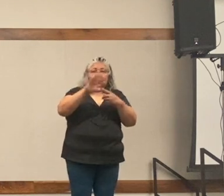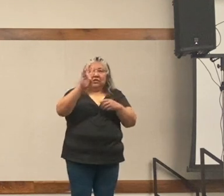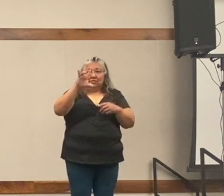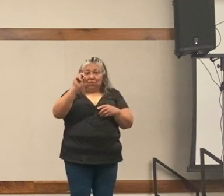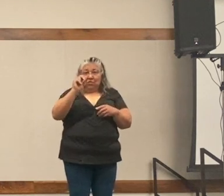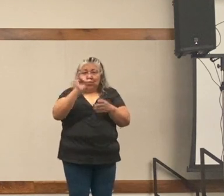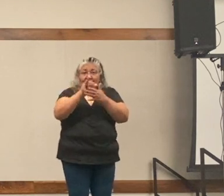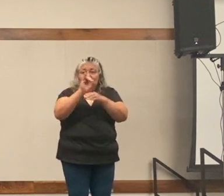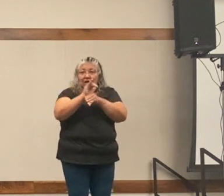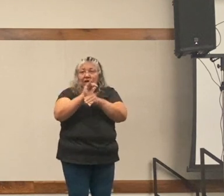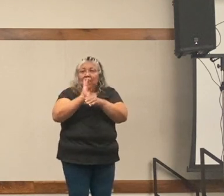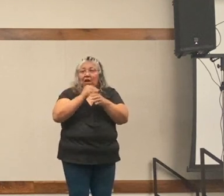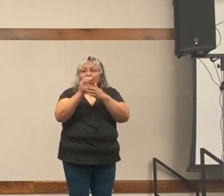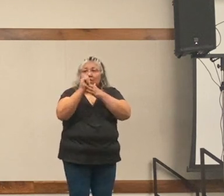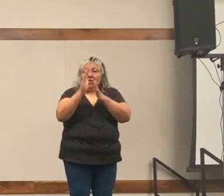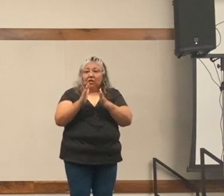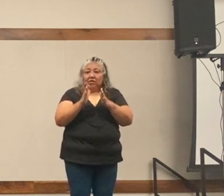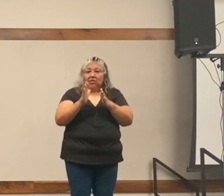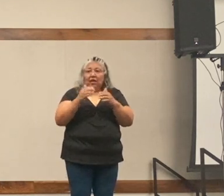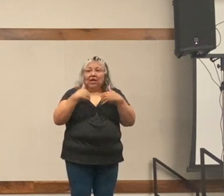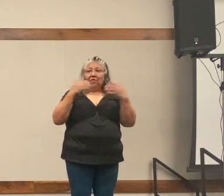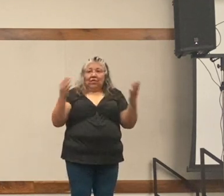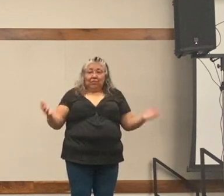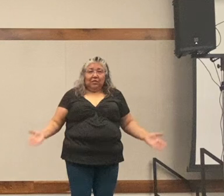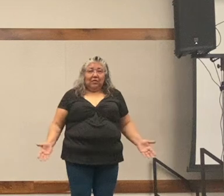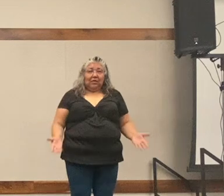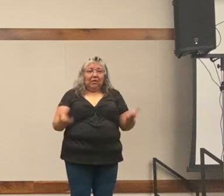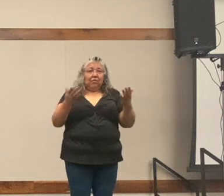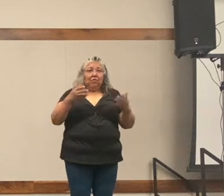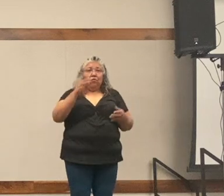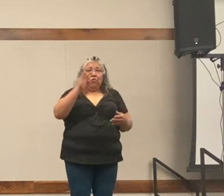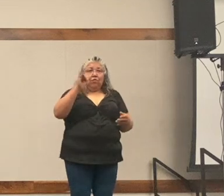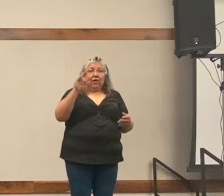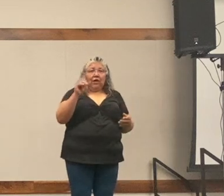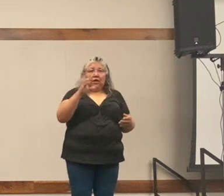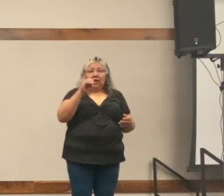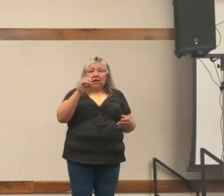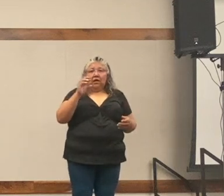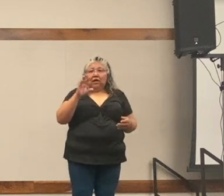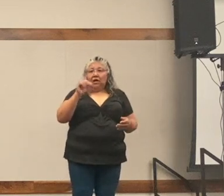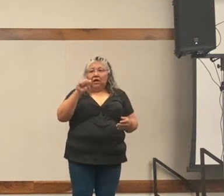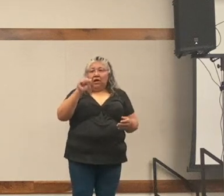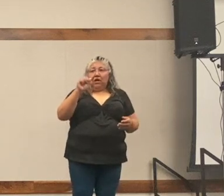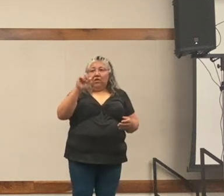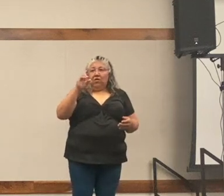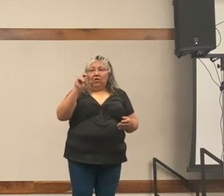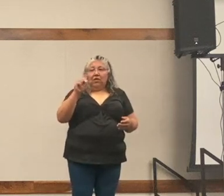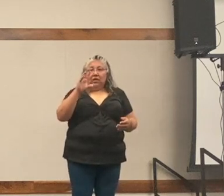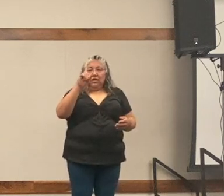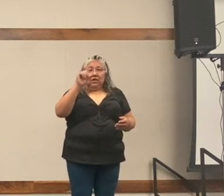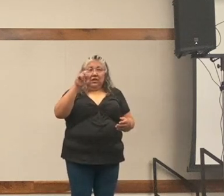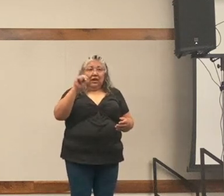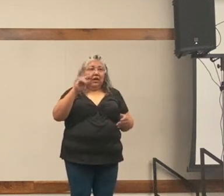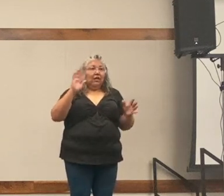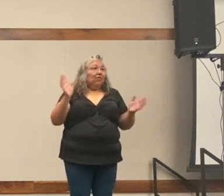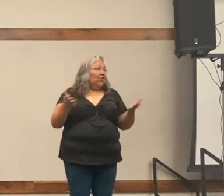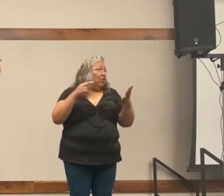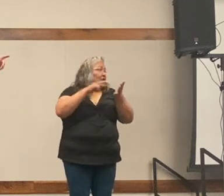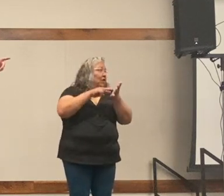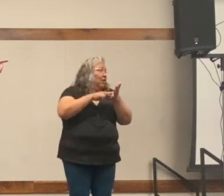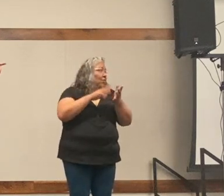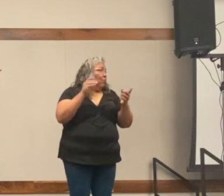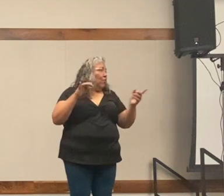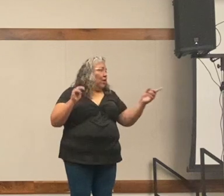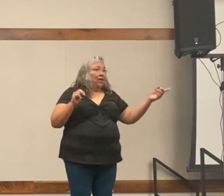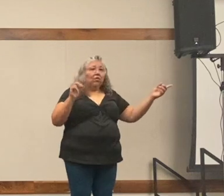night. And our leaders, I'm going to have them stand up. I'm going to have Brian and Aaron and Dan, if you just stand up where you are. Brian's